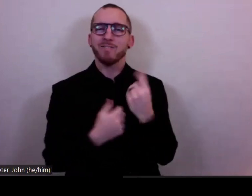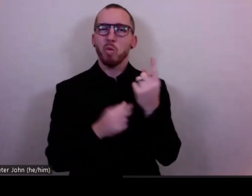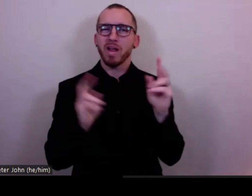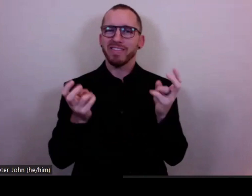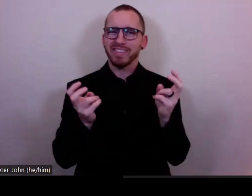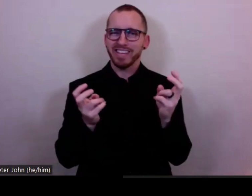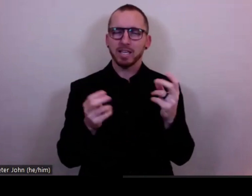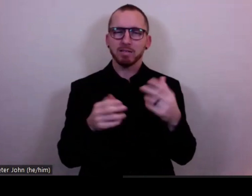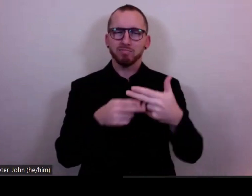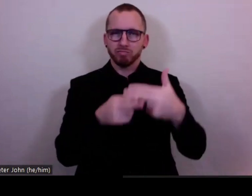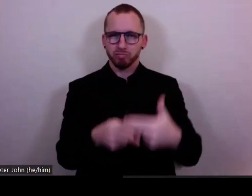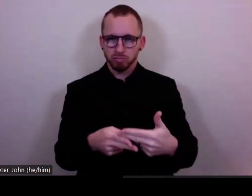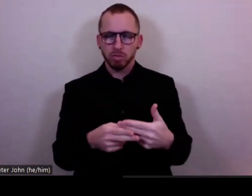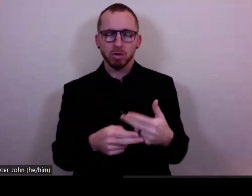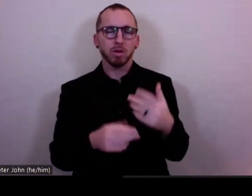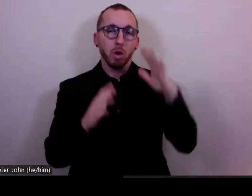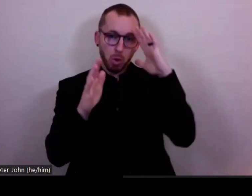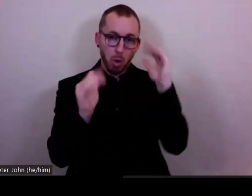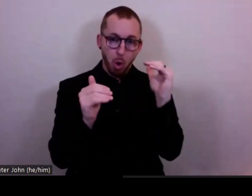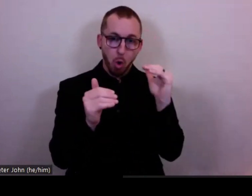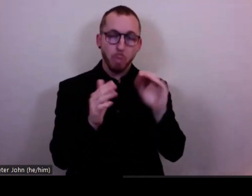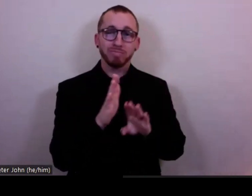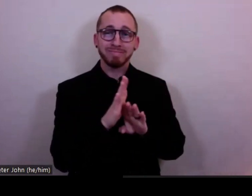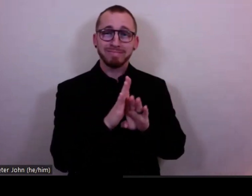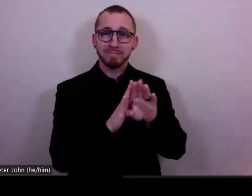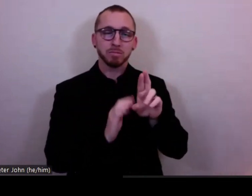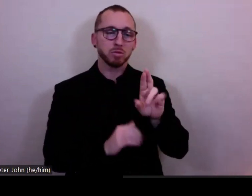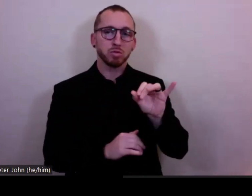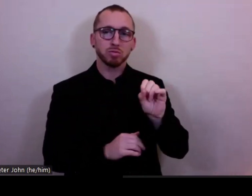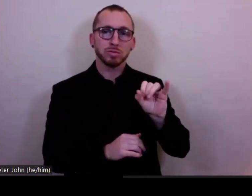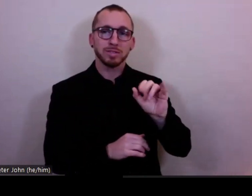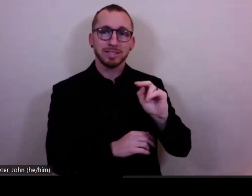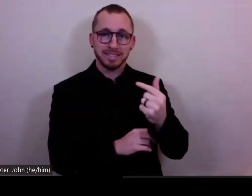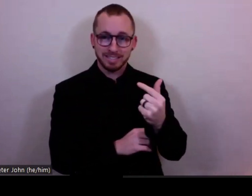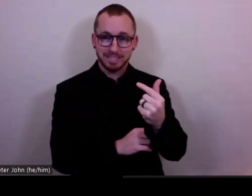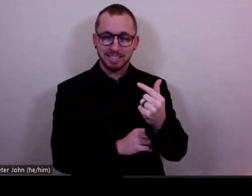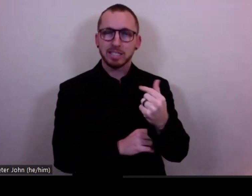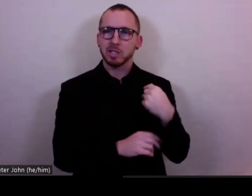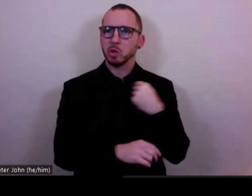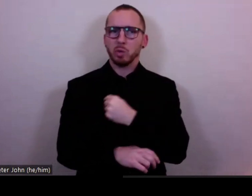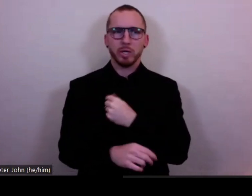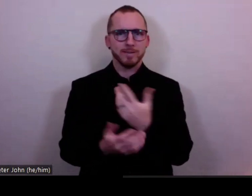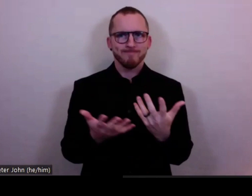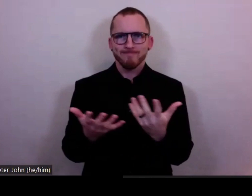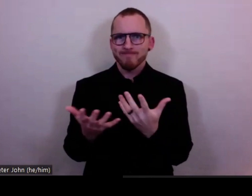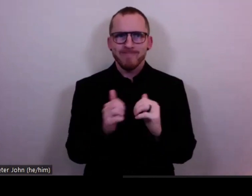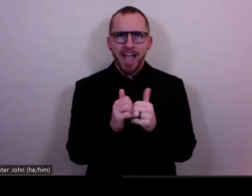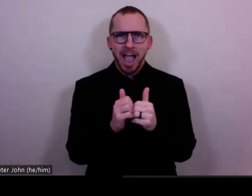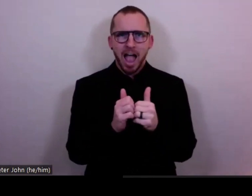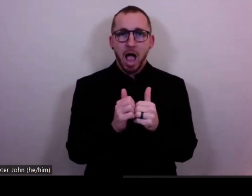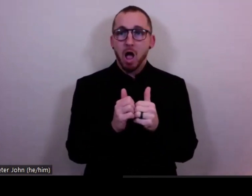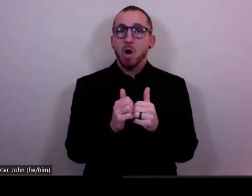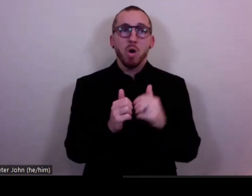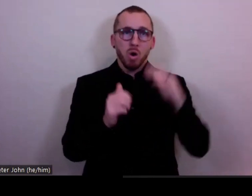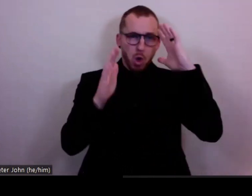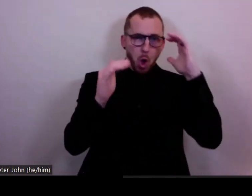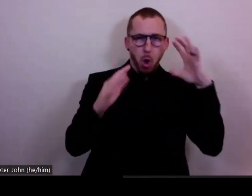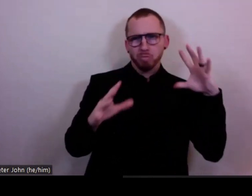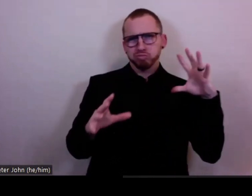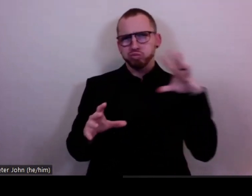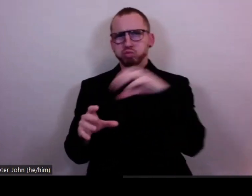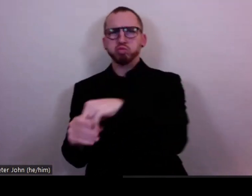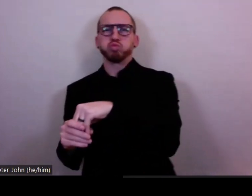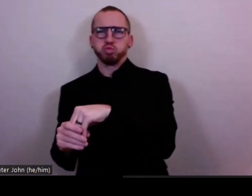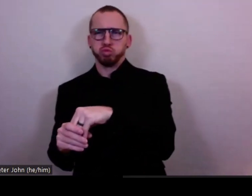in a changing world, that was really the space that we were in. We needed to find a way to infuse hope and find it in spaces that were really hard to